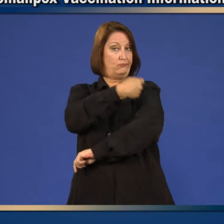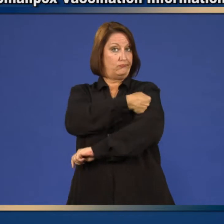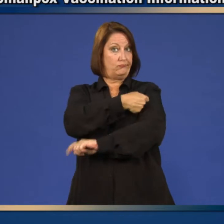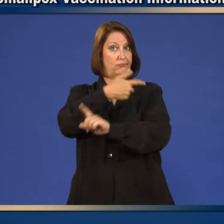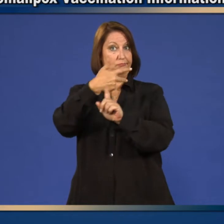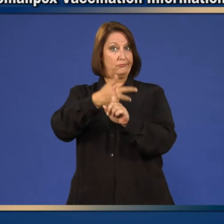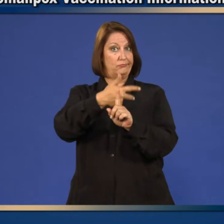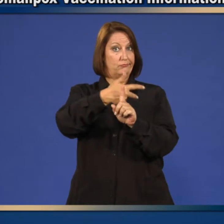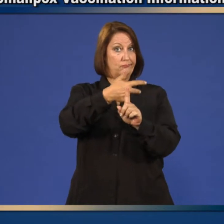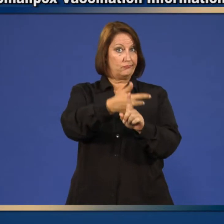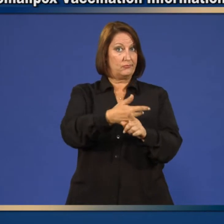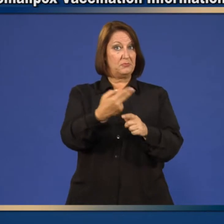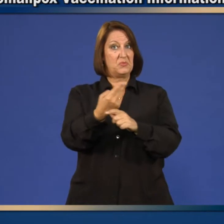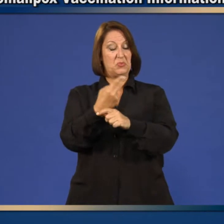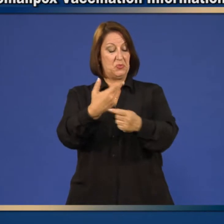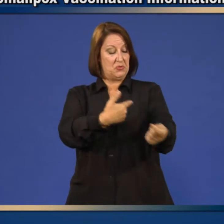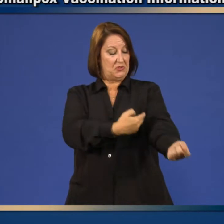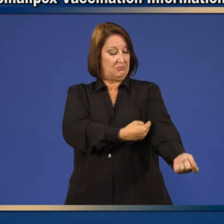pills,